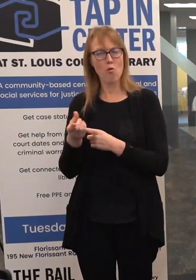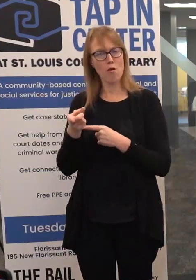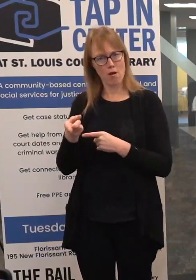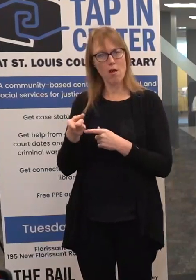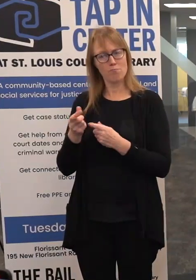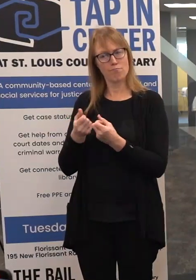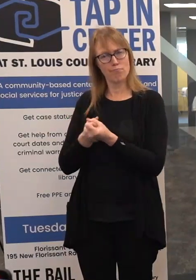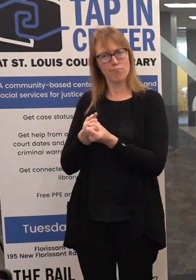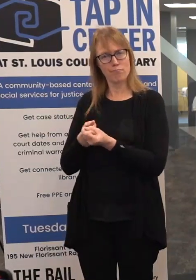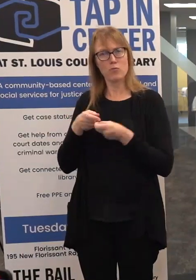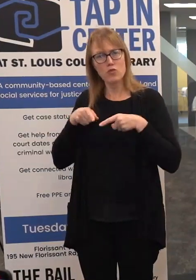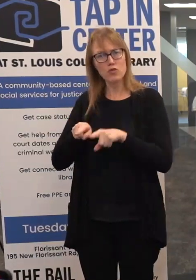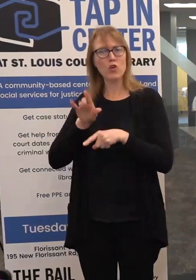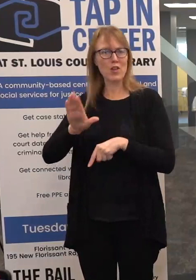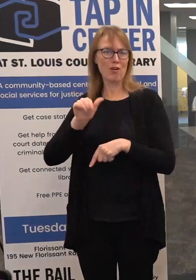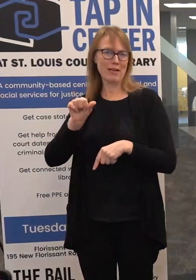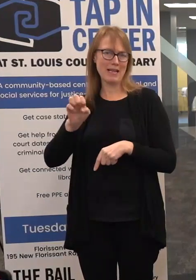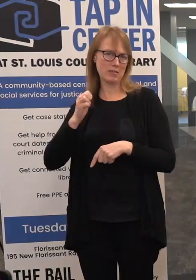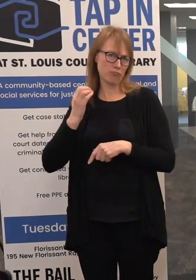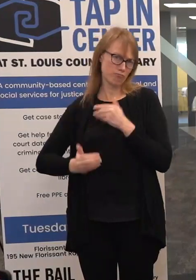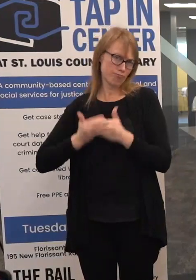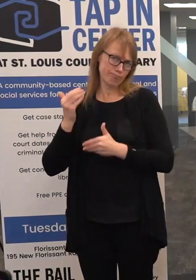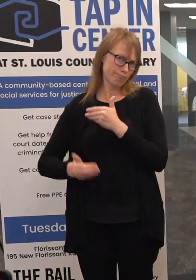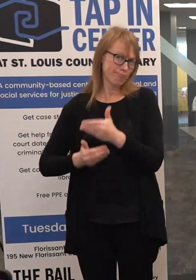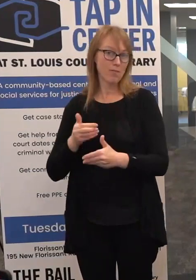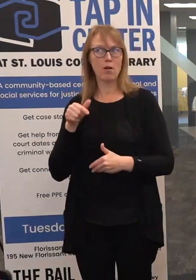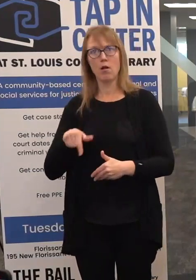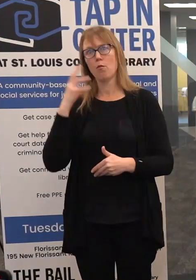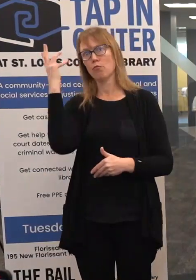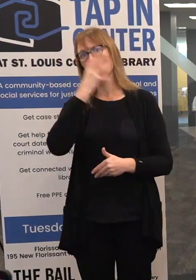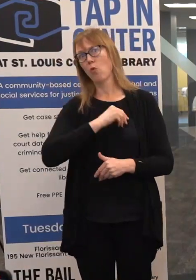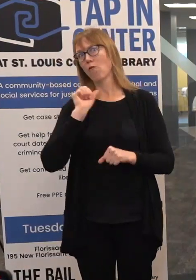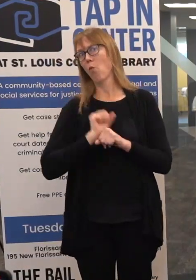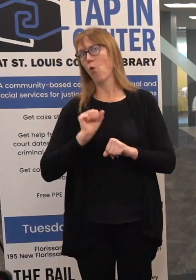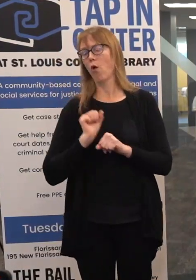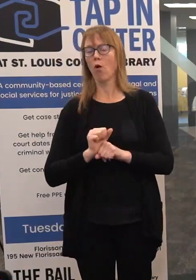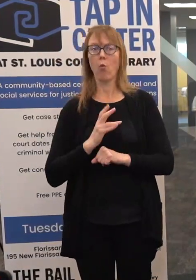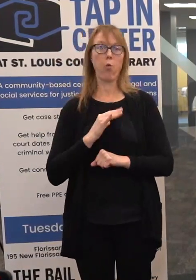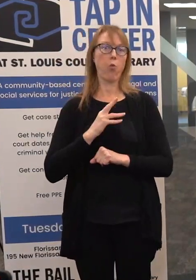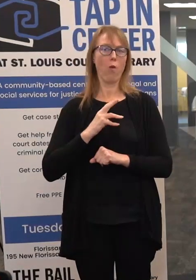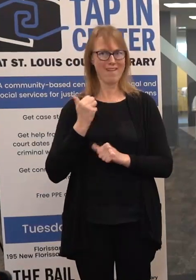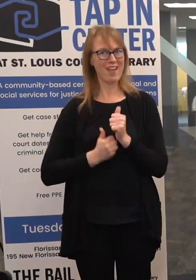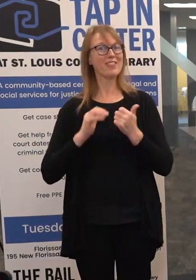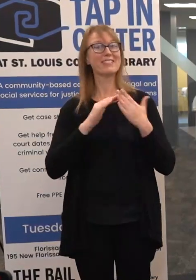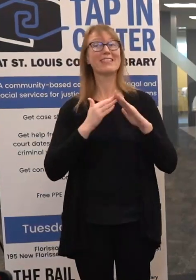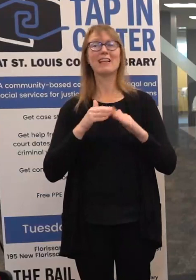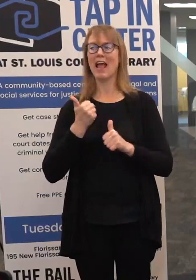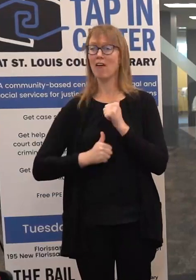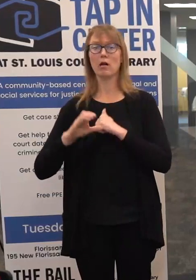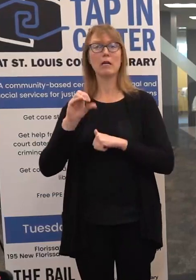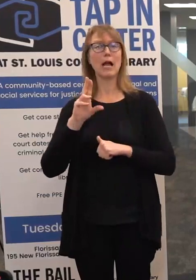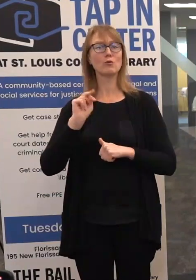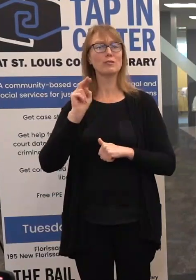Miranda, when I tell you this is a beautiful work, this is work that should be adopted in every city and county, because again, as Sam Page